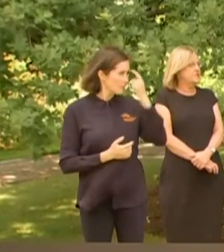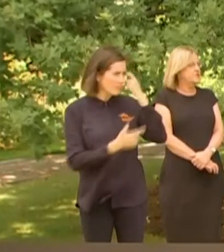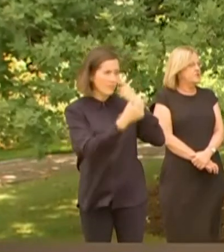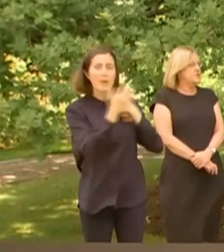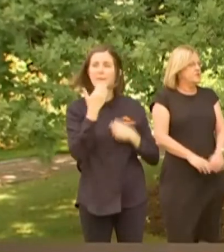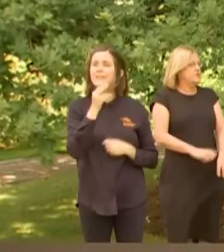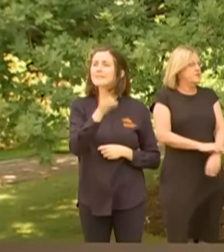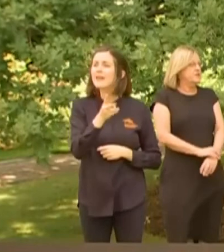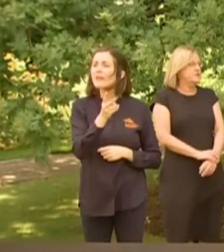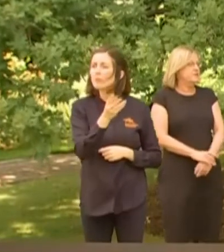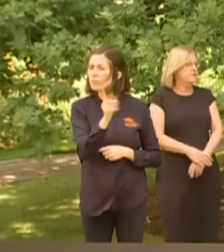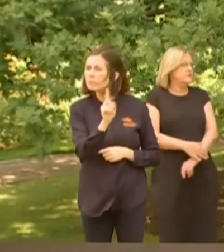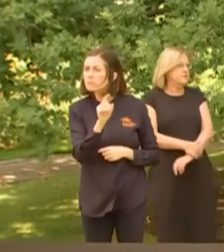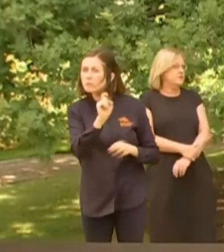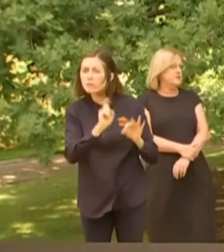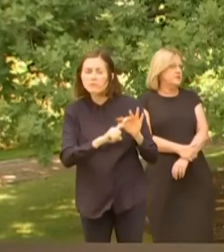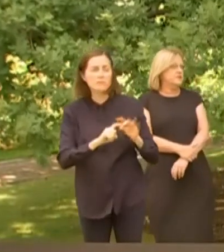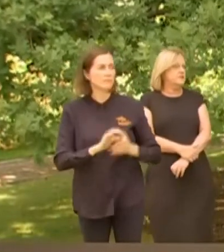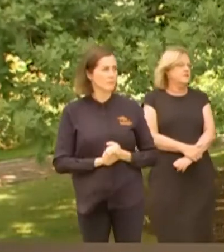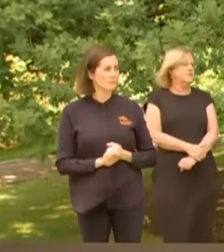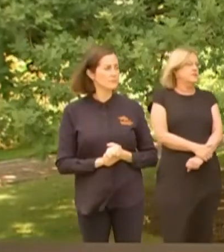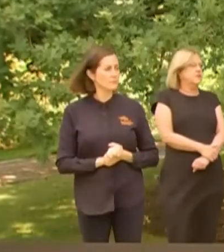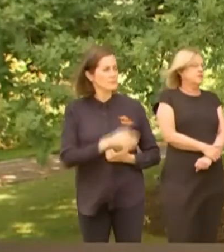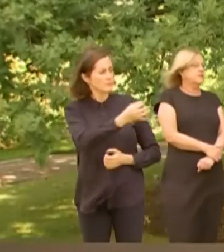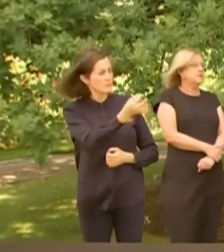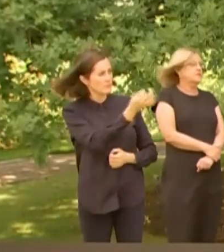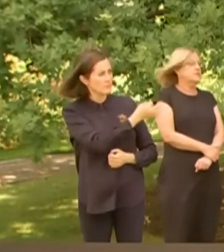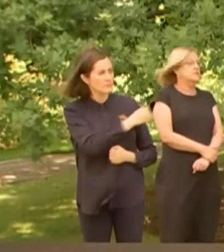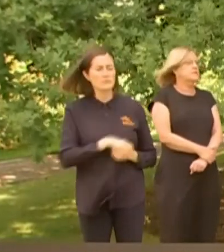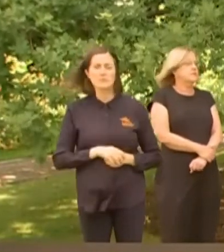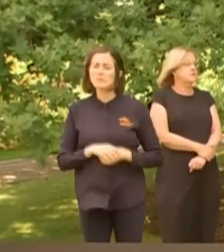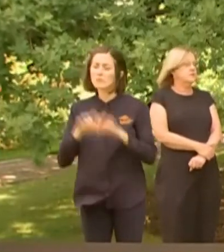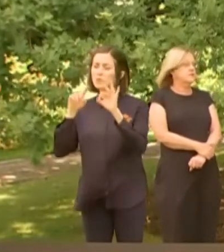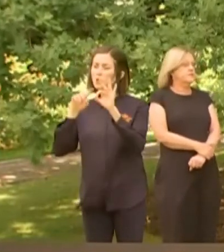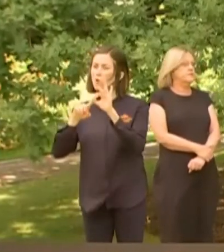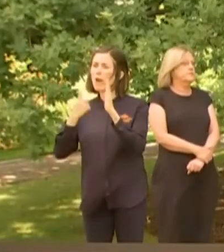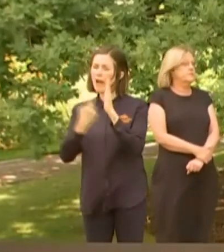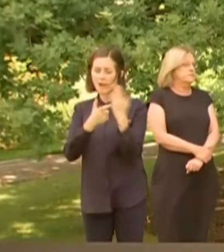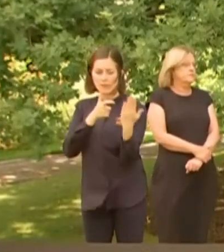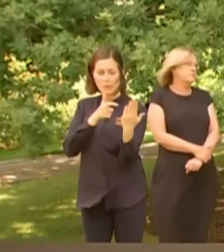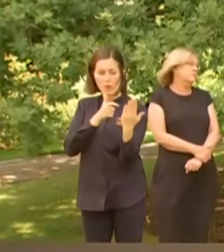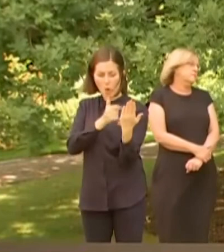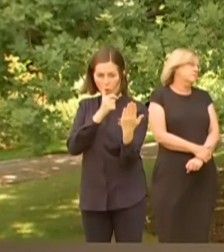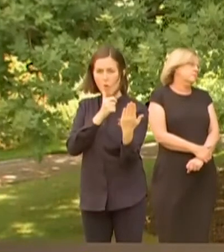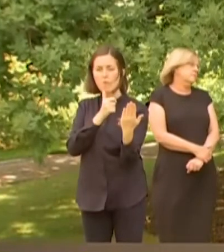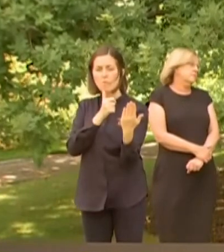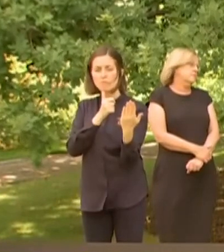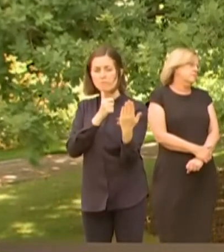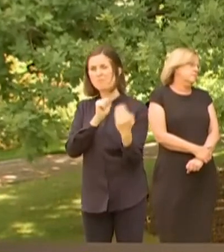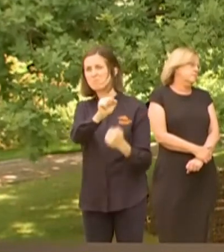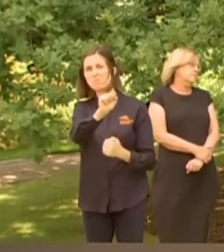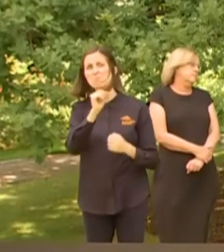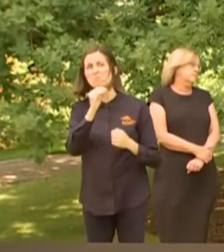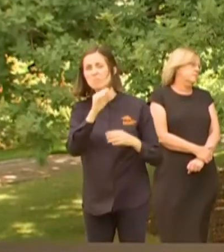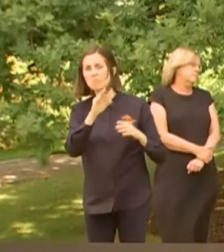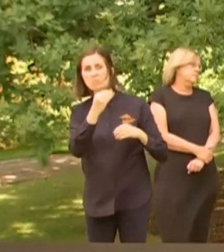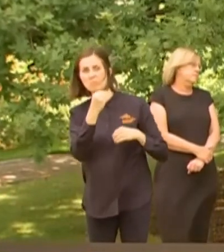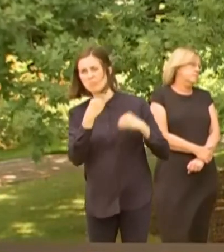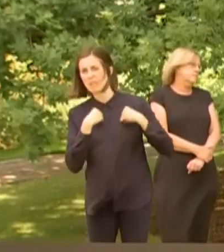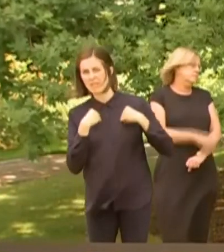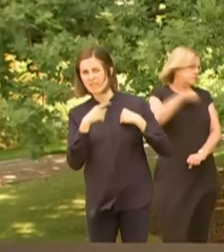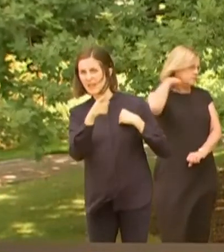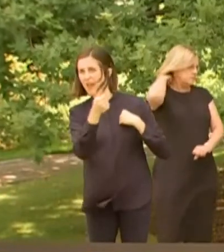repeat yours, though, Rachel? Yeah, just on QR codes. Yes. Is that integration of QR code systems that private businesses might have been using